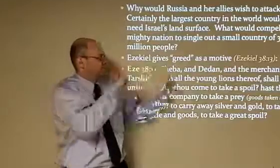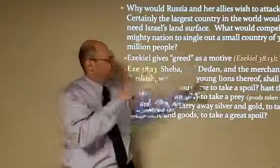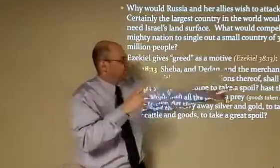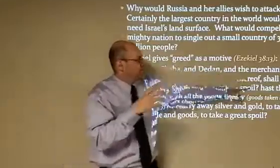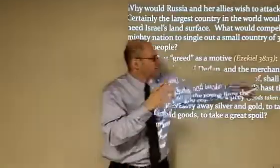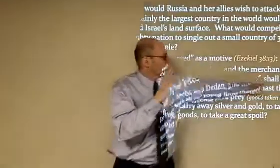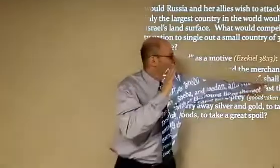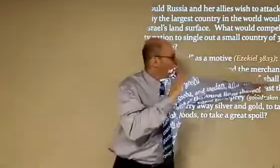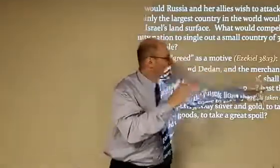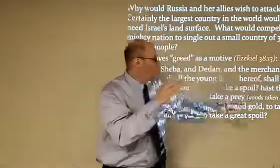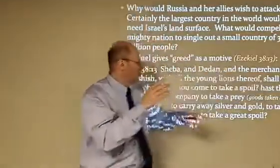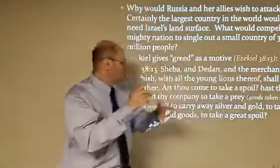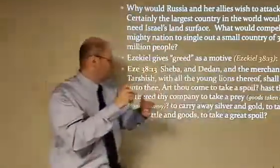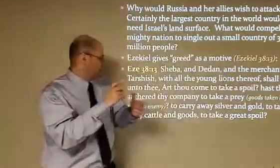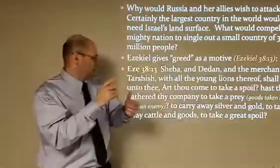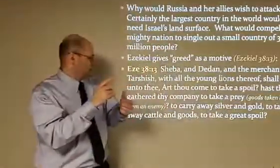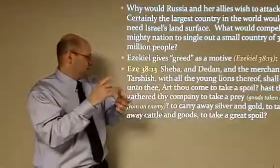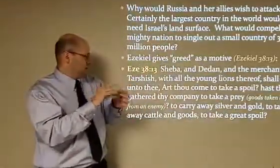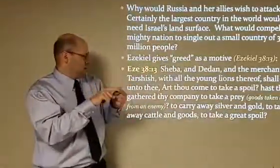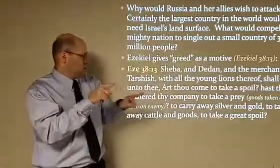shall say to thee,